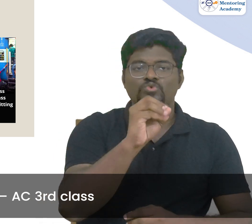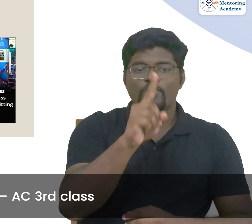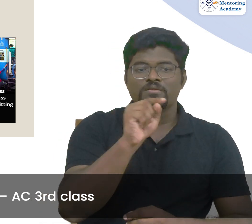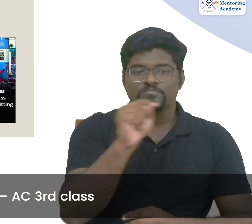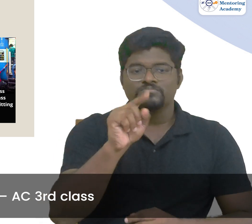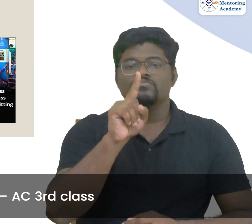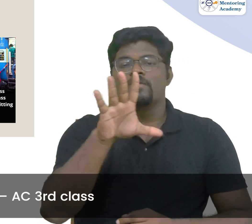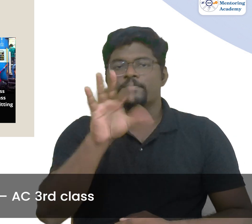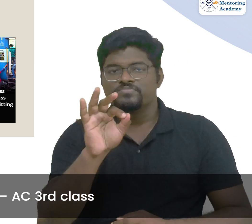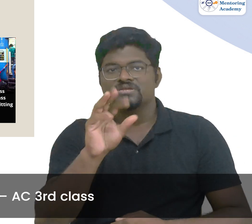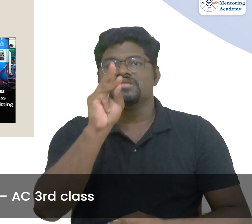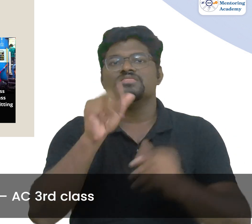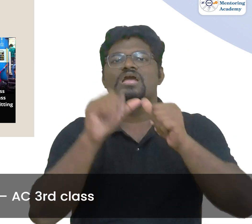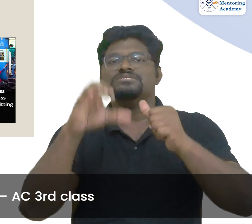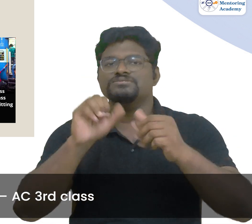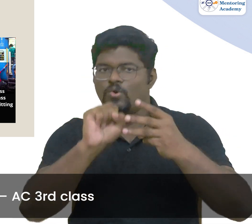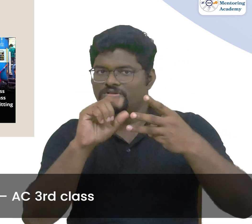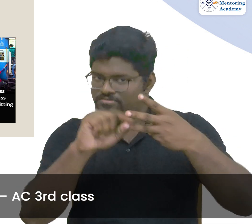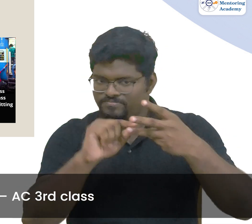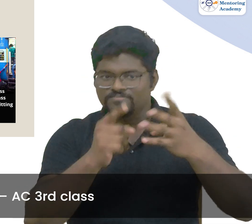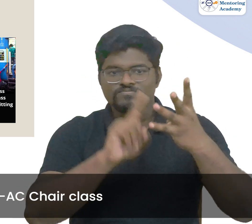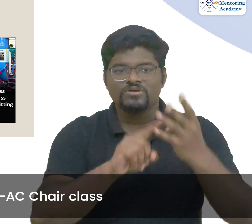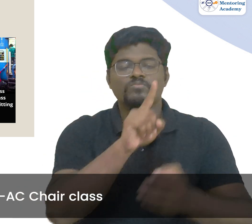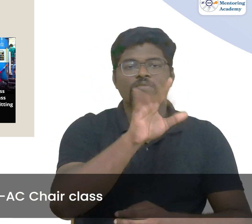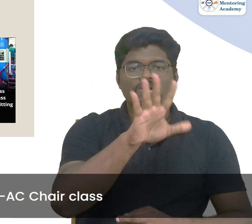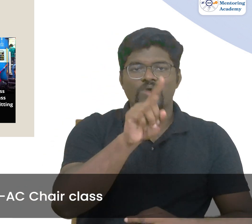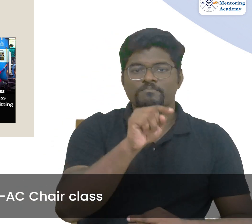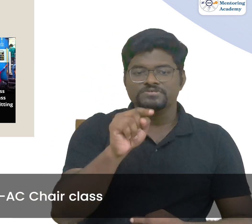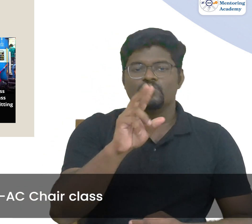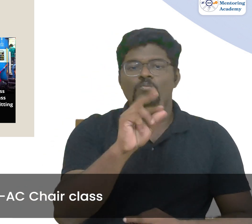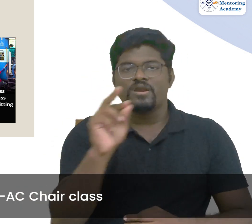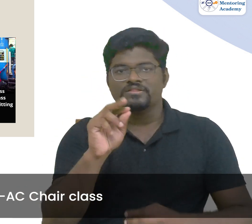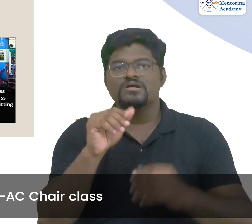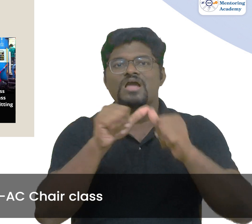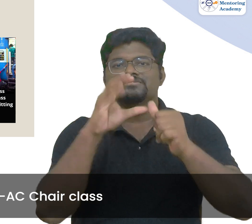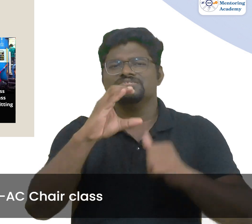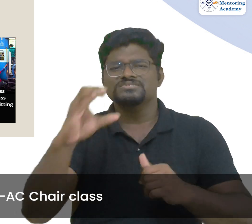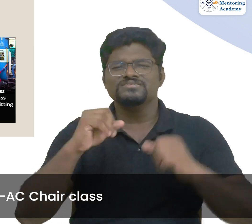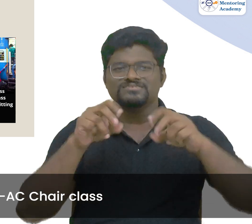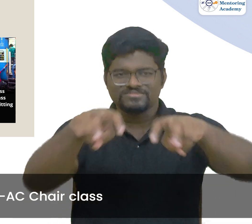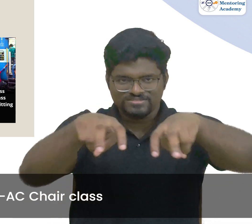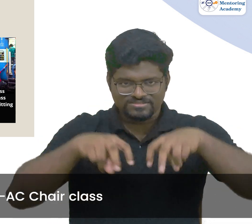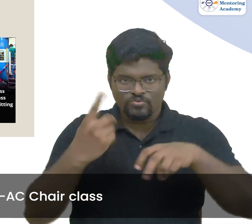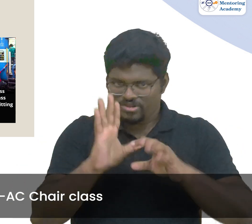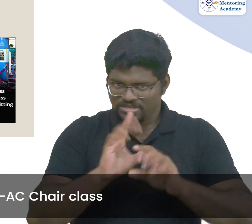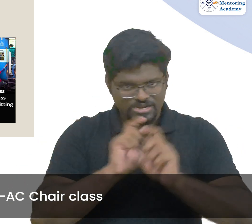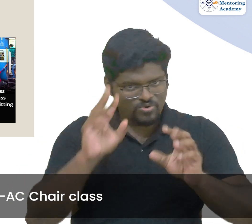101 to 150 AC third class, 150 to 200 AC chair class. Hope you